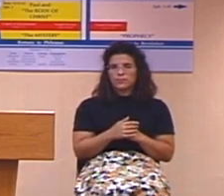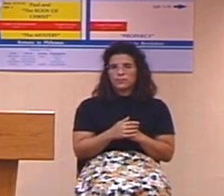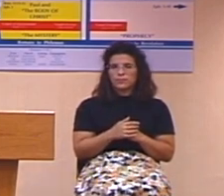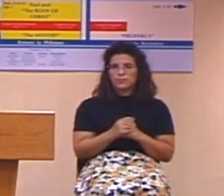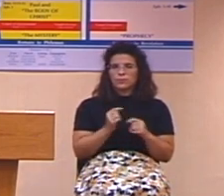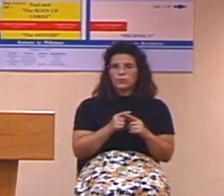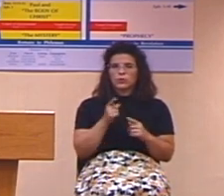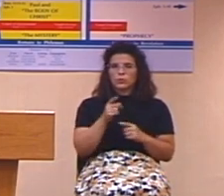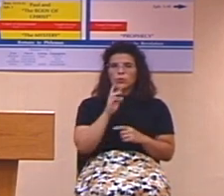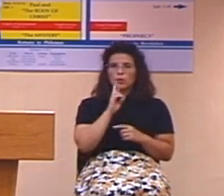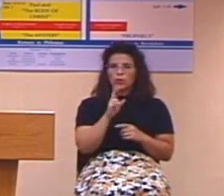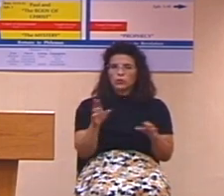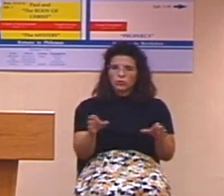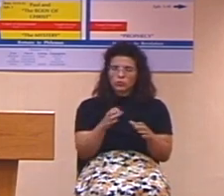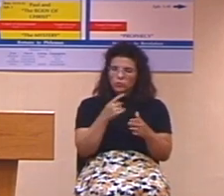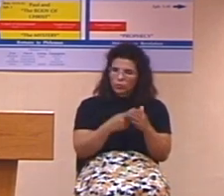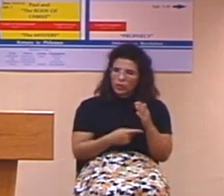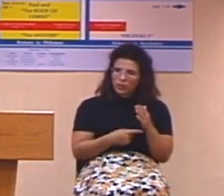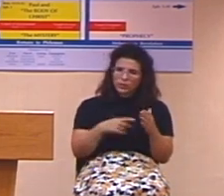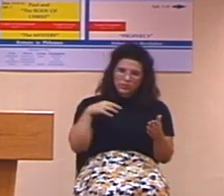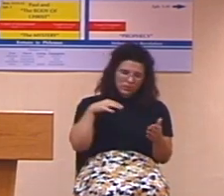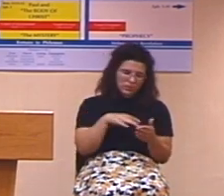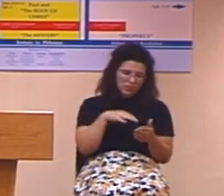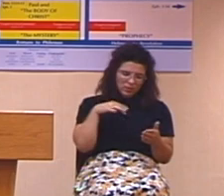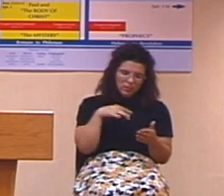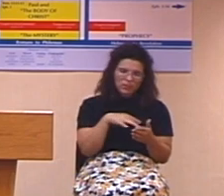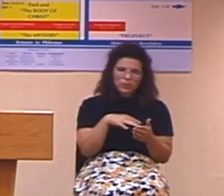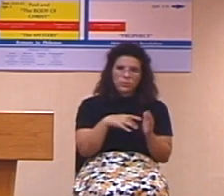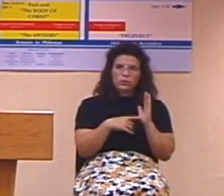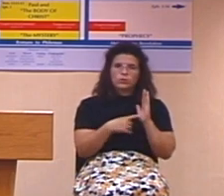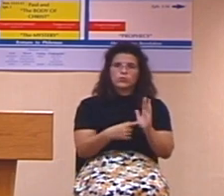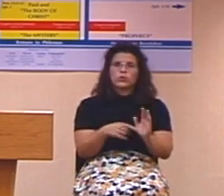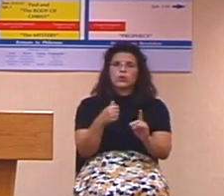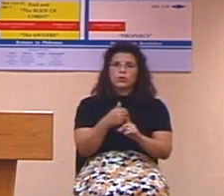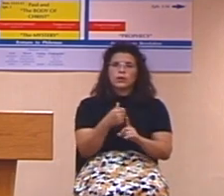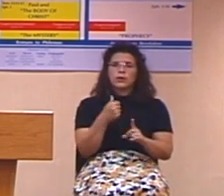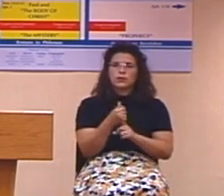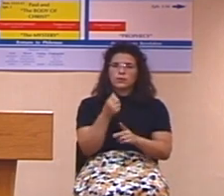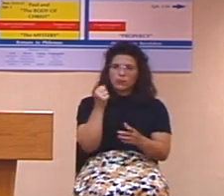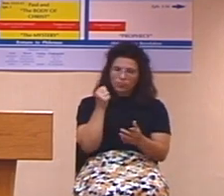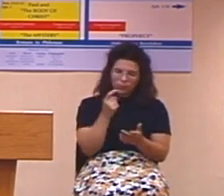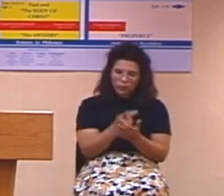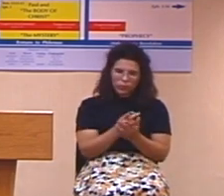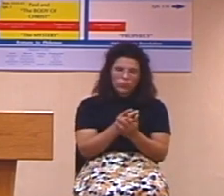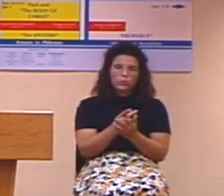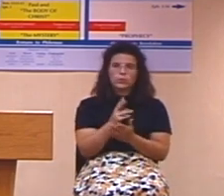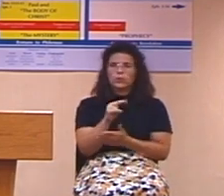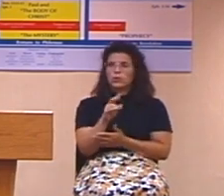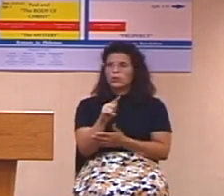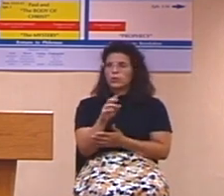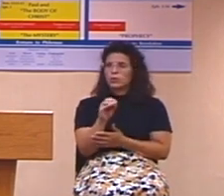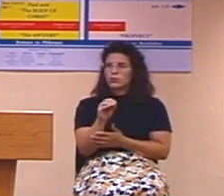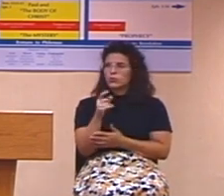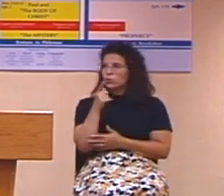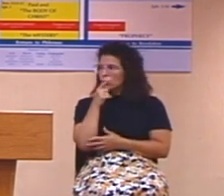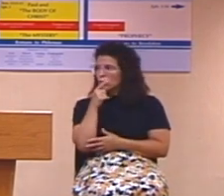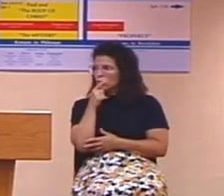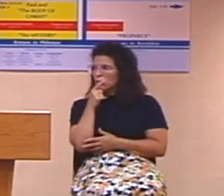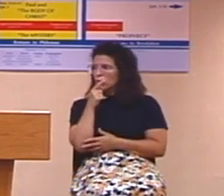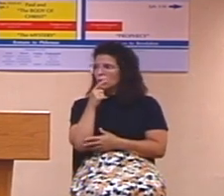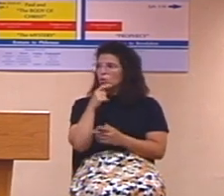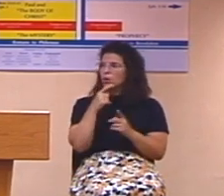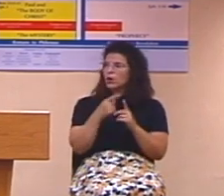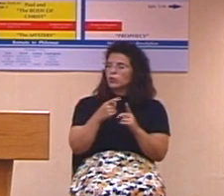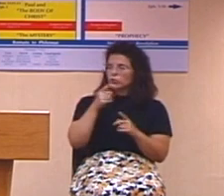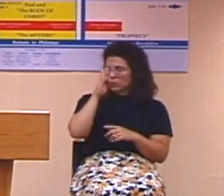But you are to do what? Study. To show thyself approved. Unto who? Unto God. A